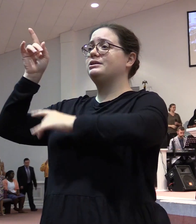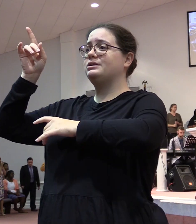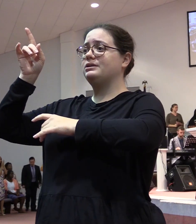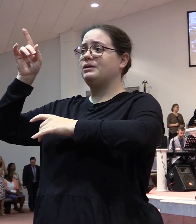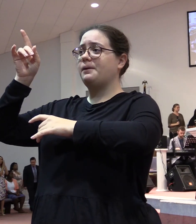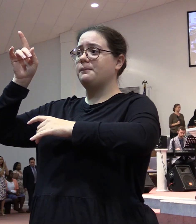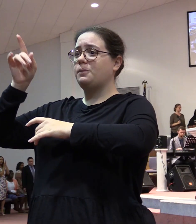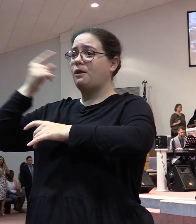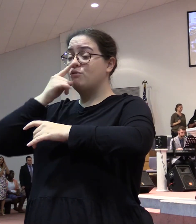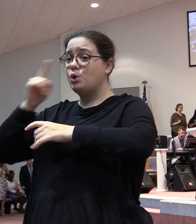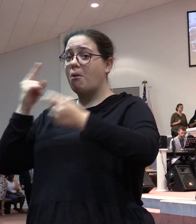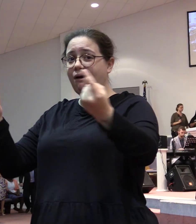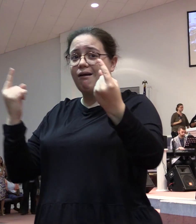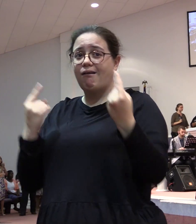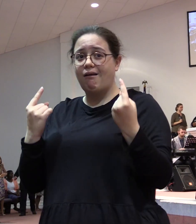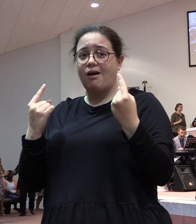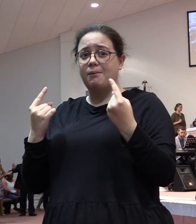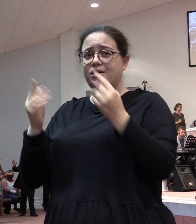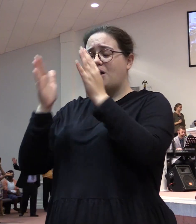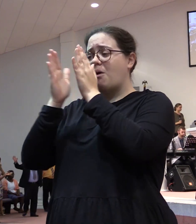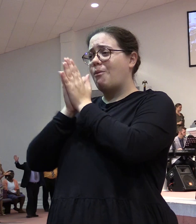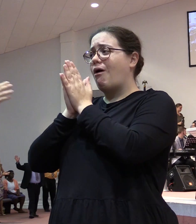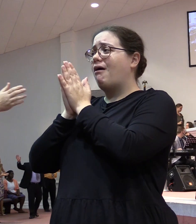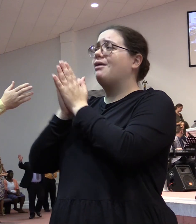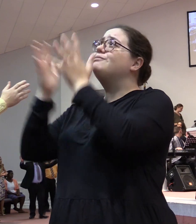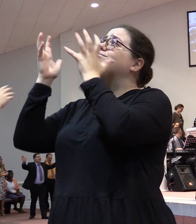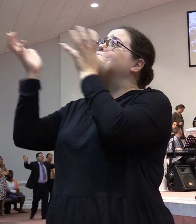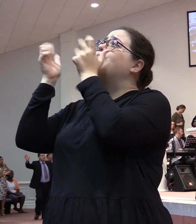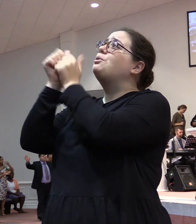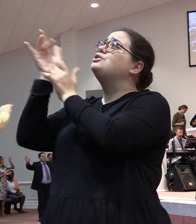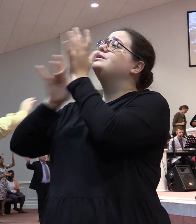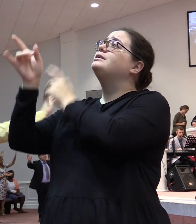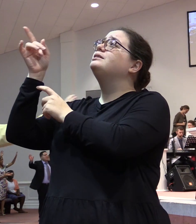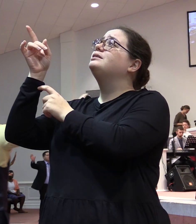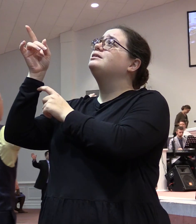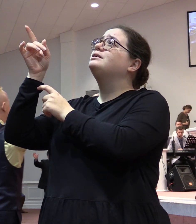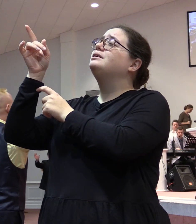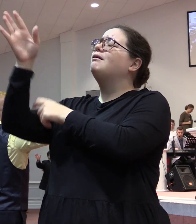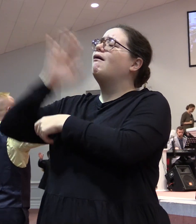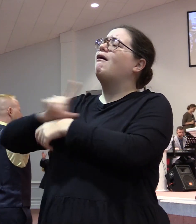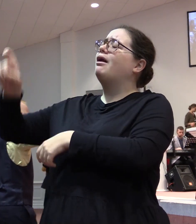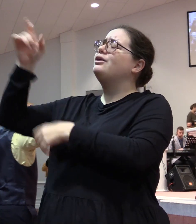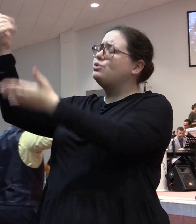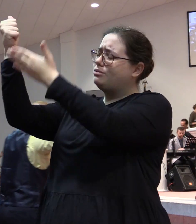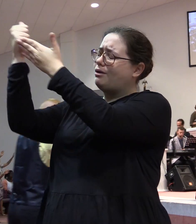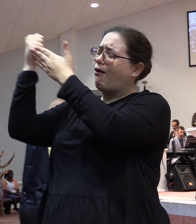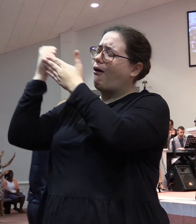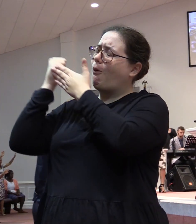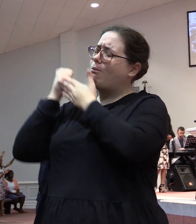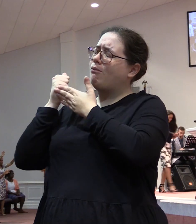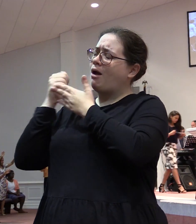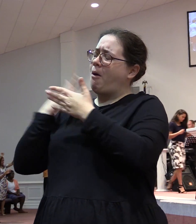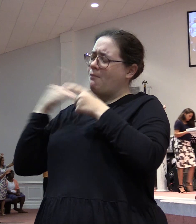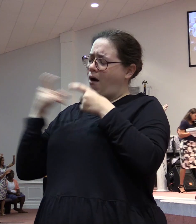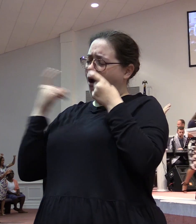Can you come to the front today and let's spend a few minutes talking to Jesus? God, I need you to help me resolve